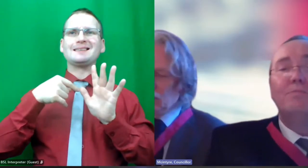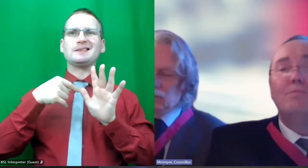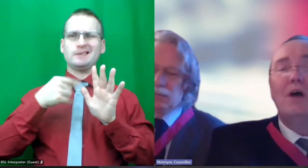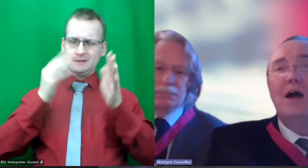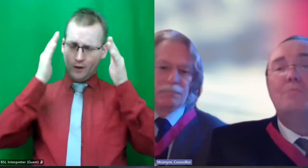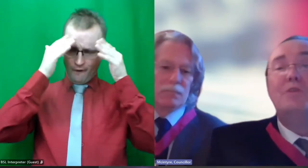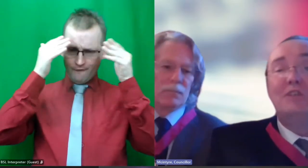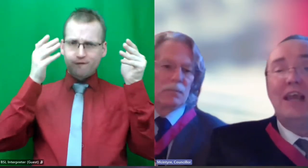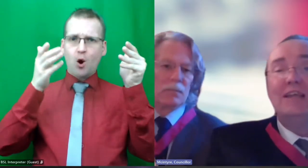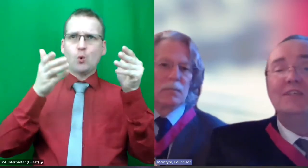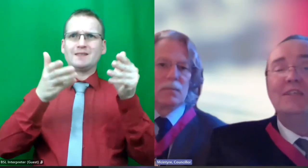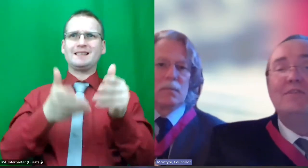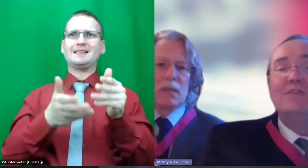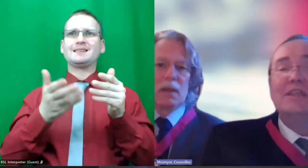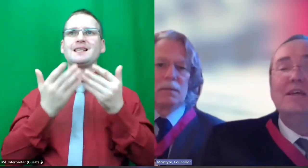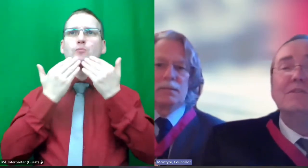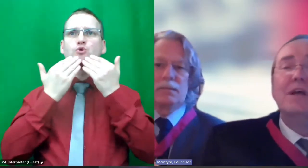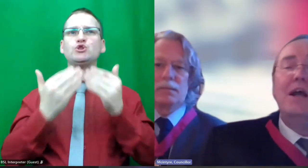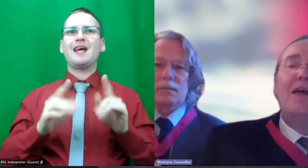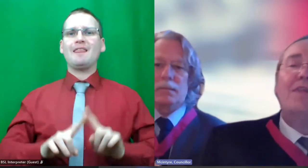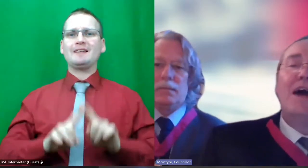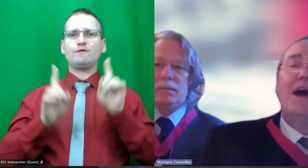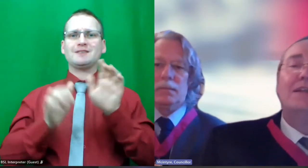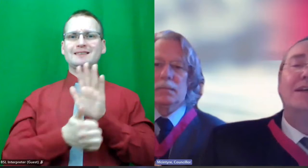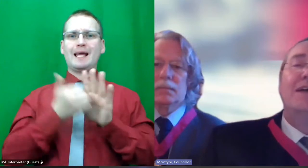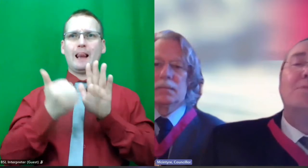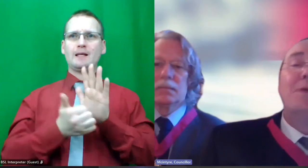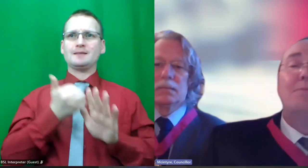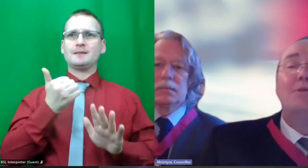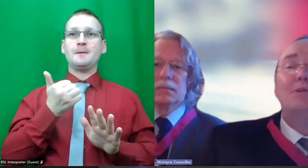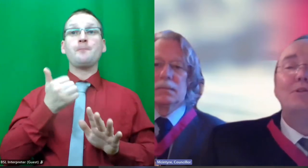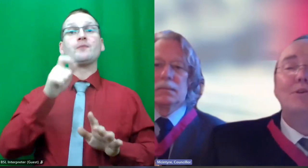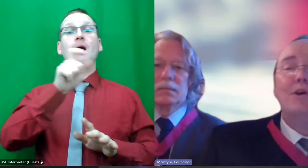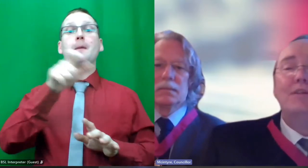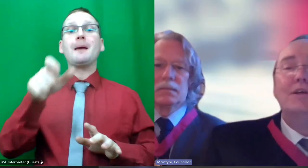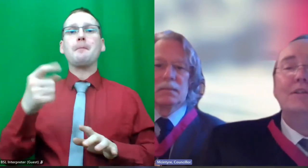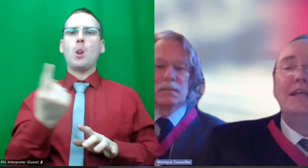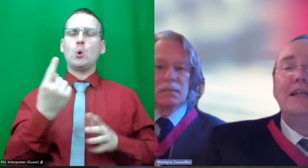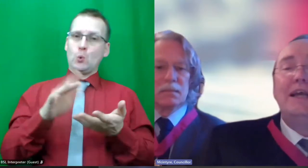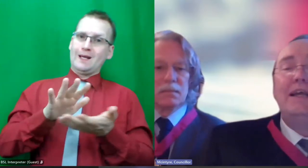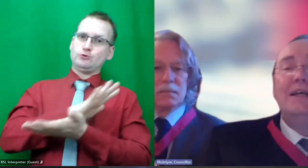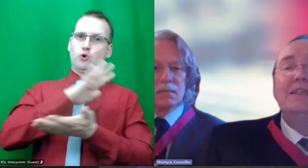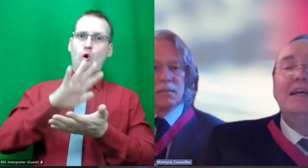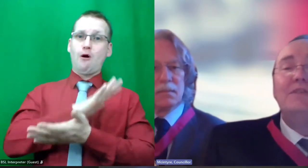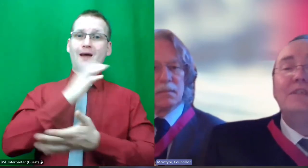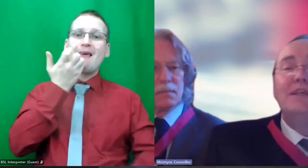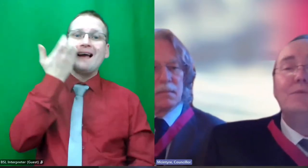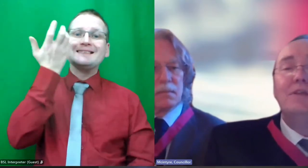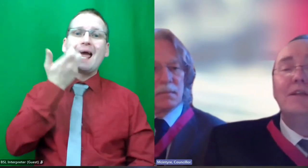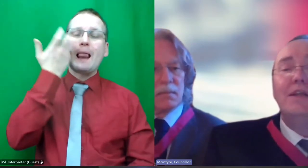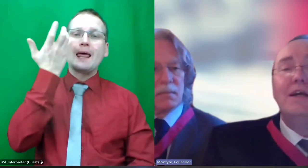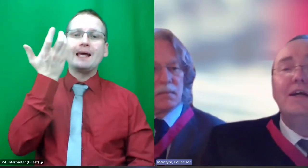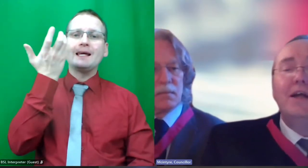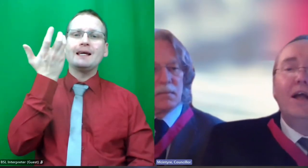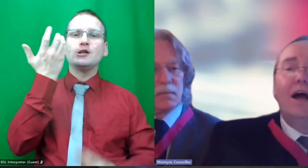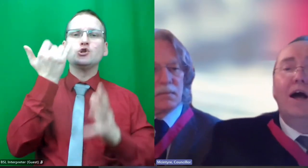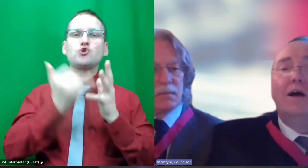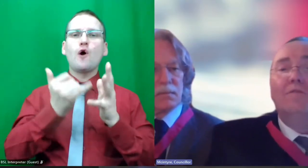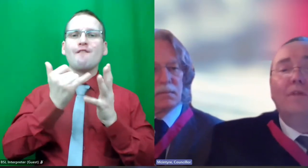and appreciates the different skills that the people who enjoy the daily services within